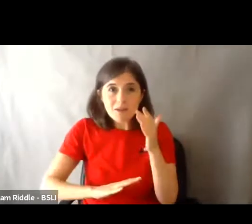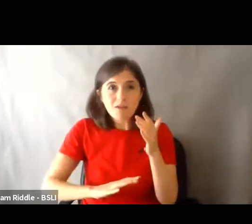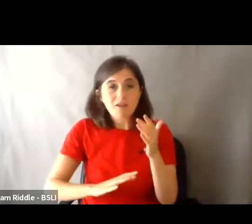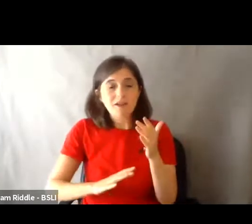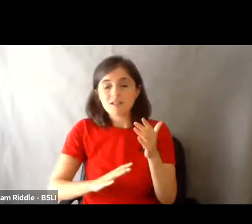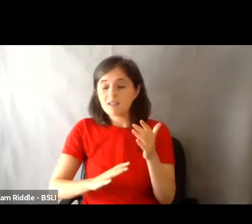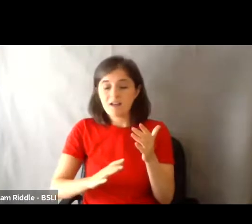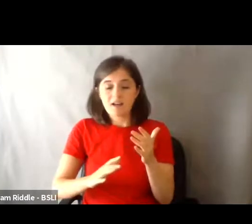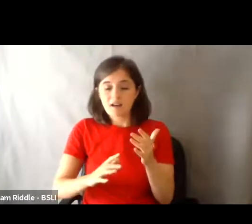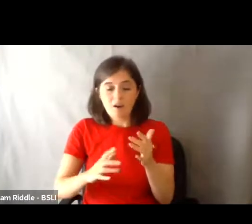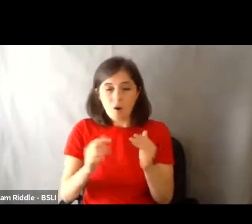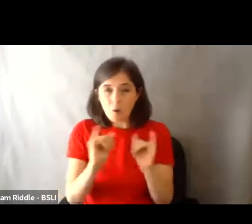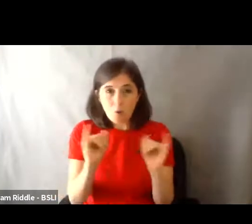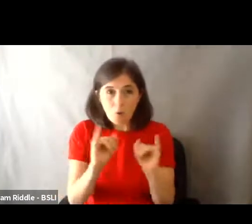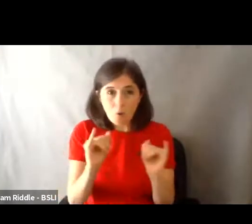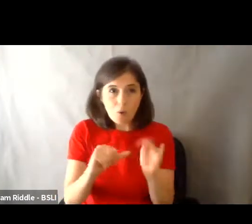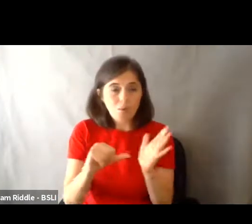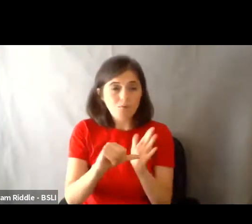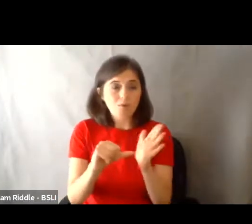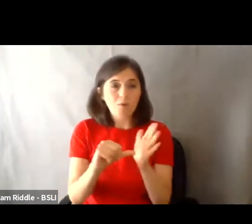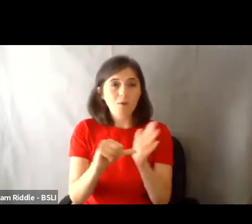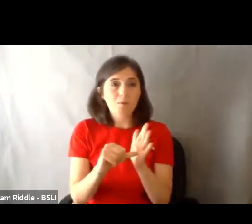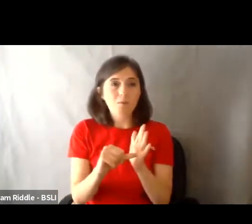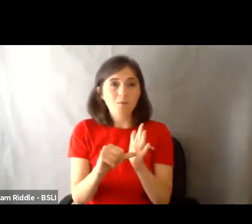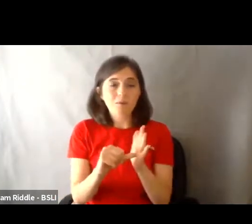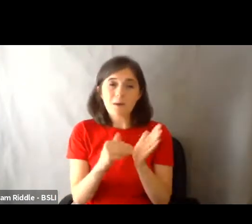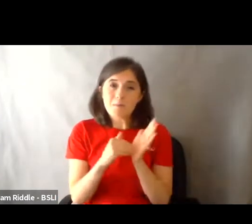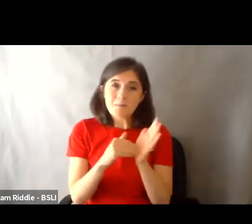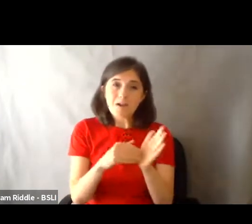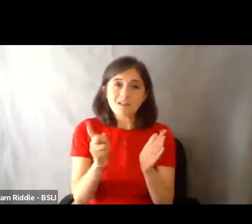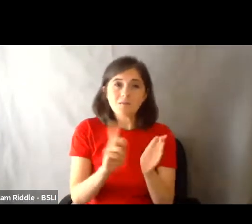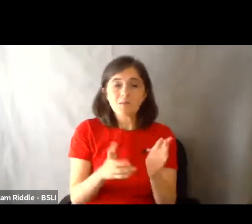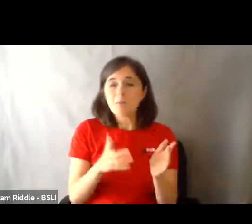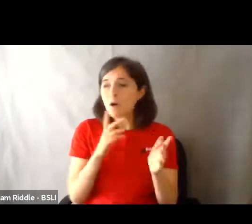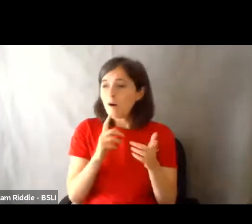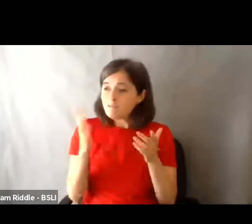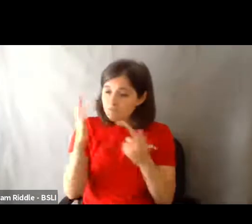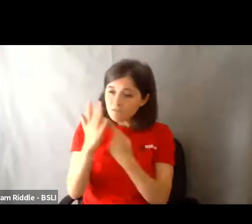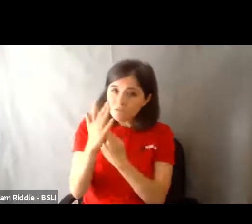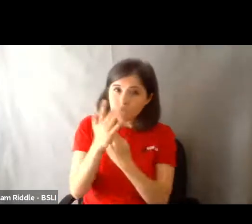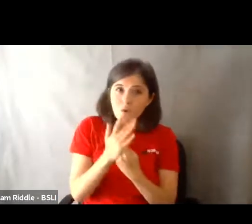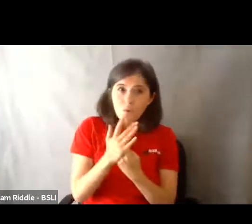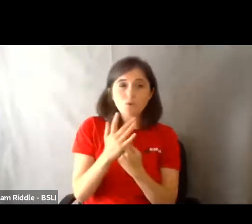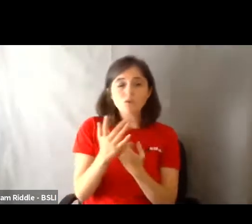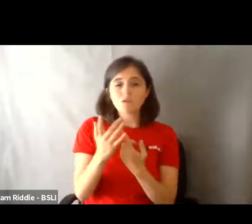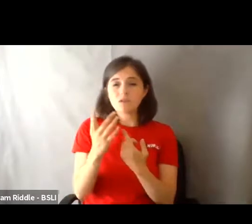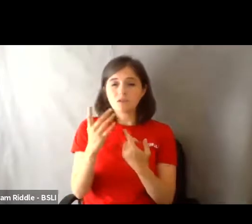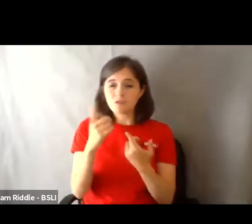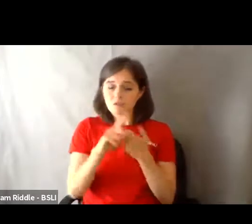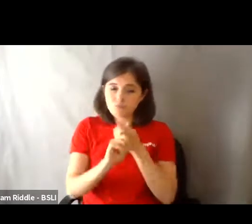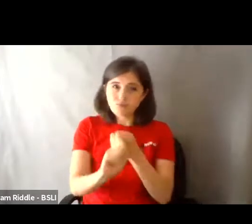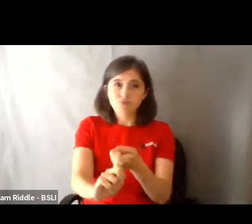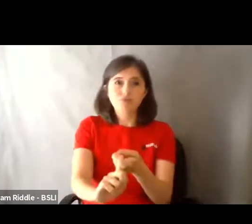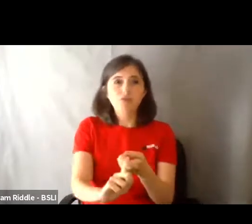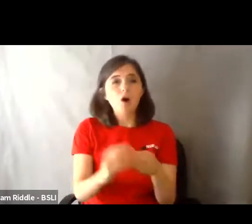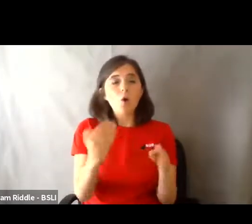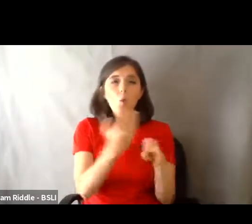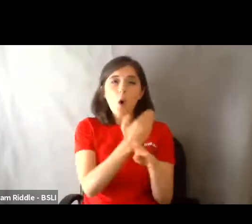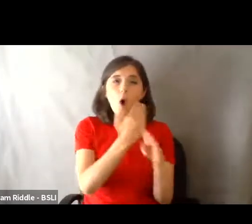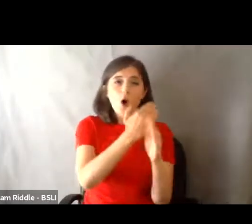once again. Huge millions of people being forced to rely on universal credit and that system of work conditionality